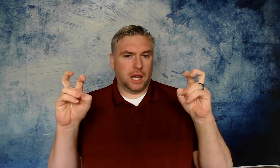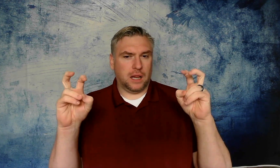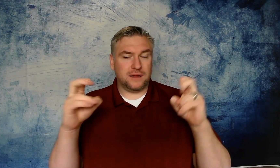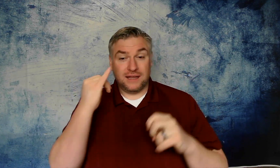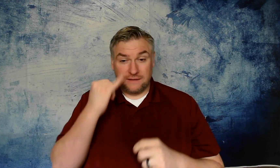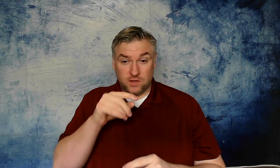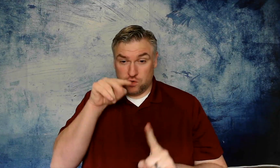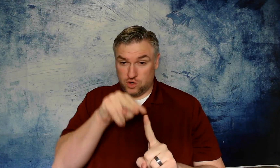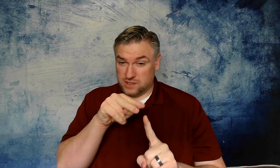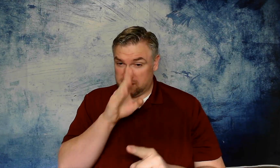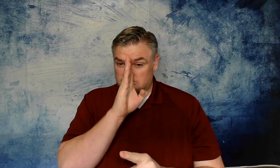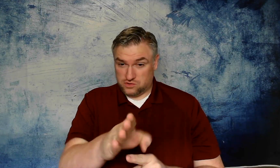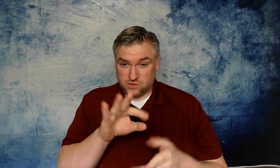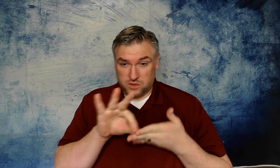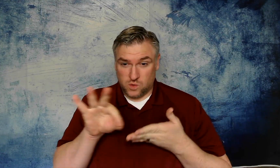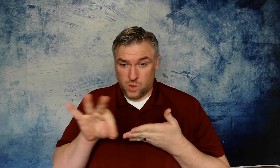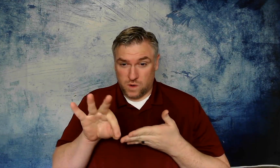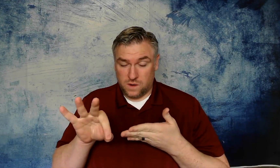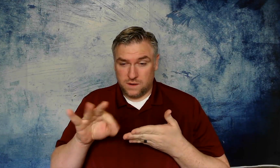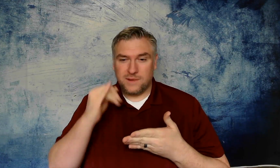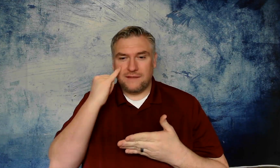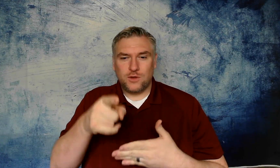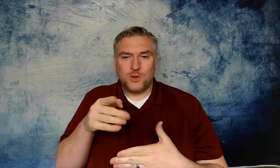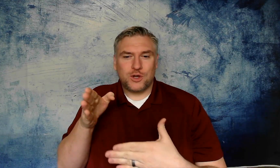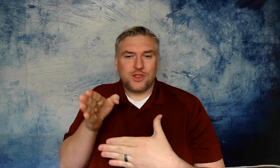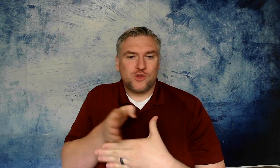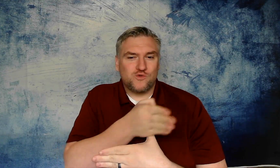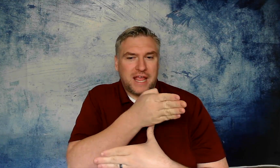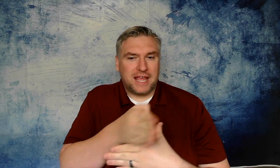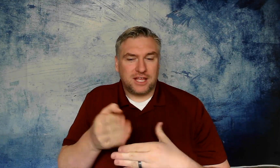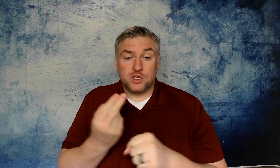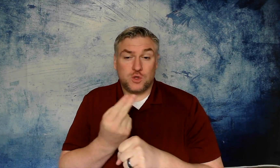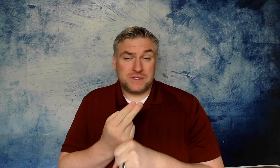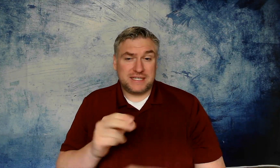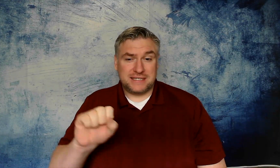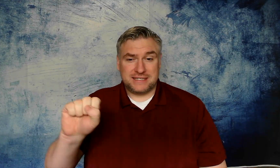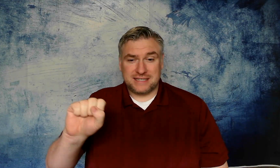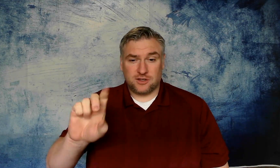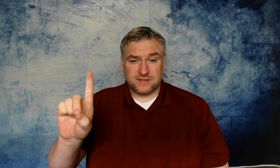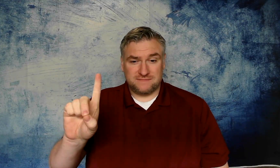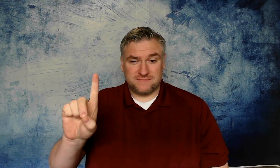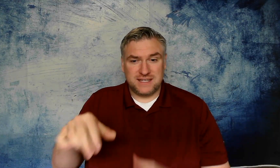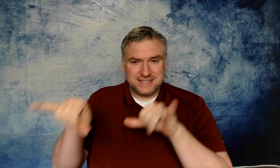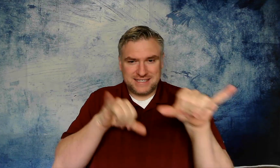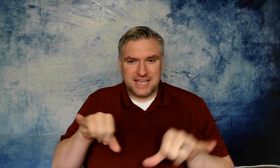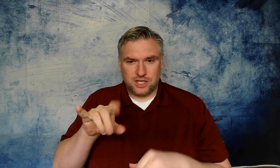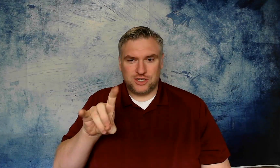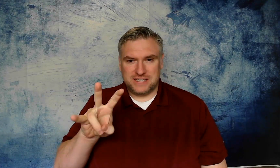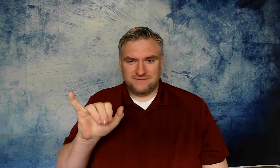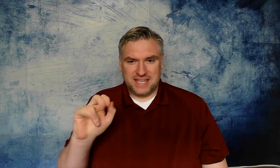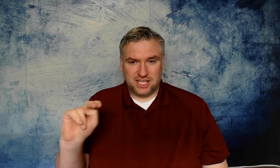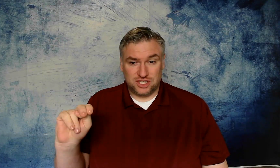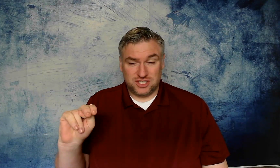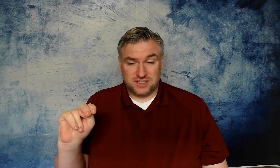But sometimes we look at a student and we're like, if we look at that straight score, they're not on level. But really we need to use the range, the standard